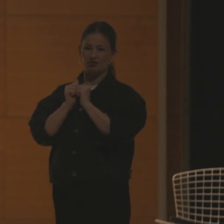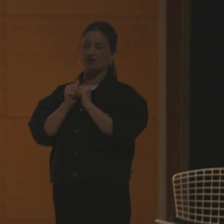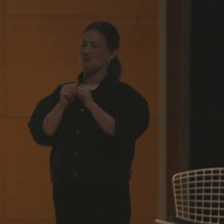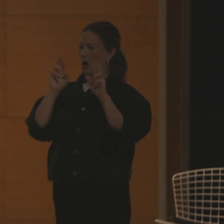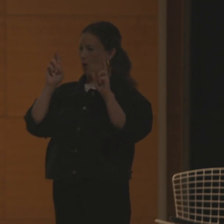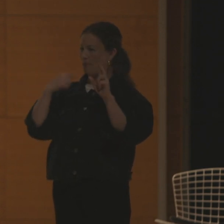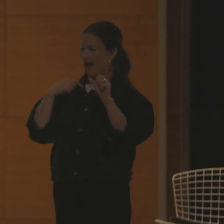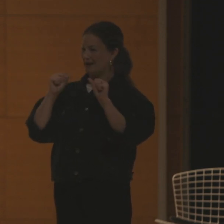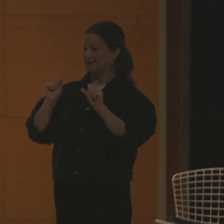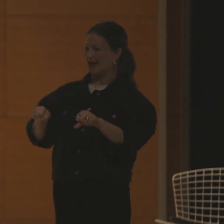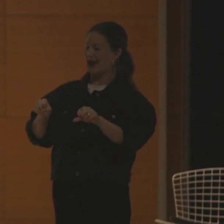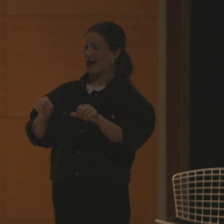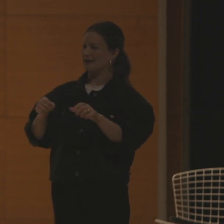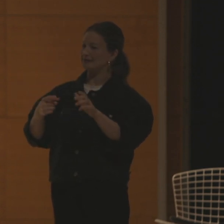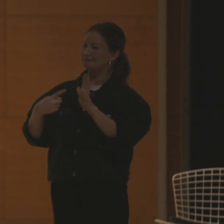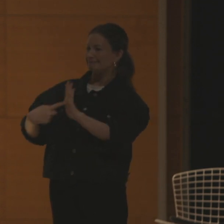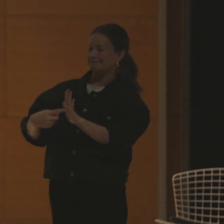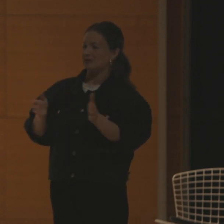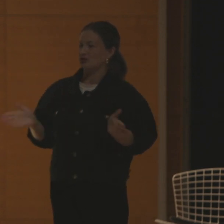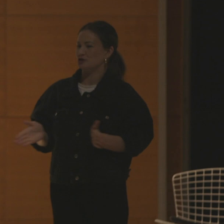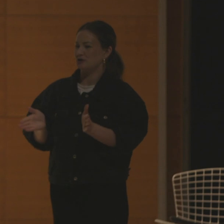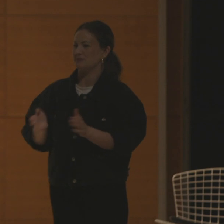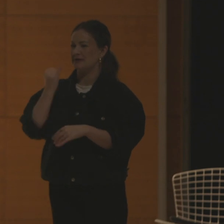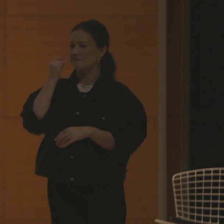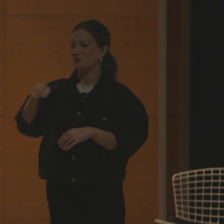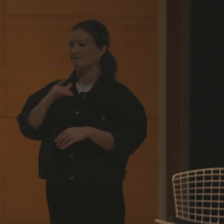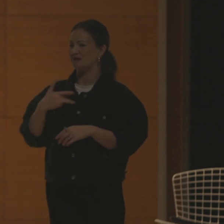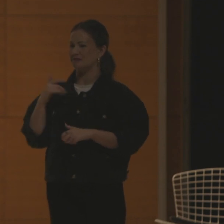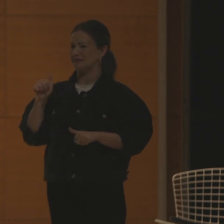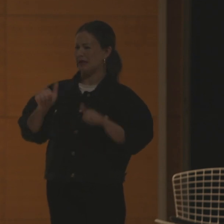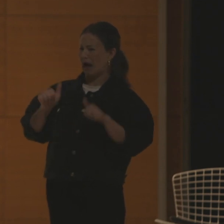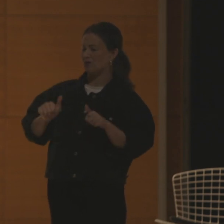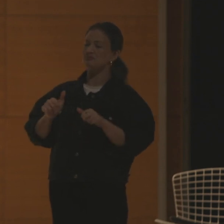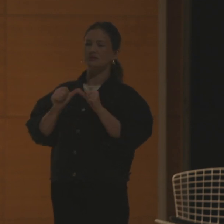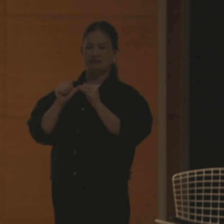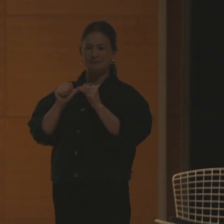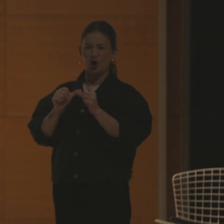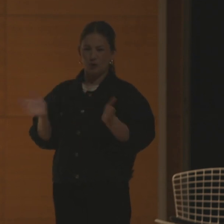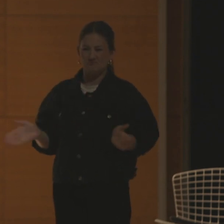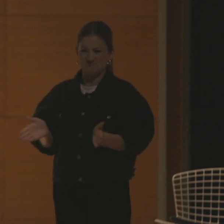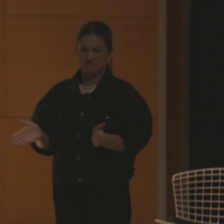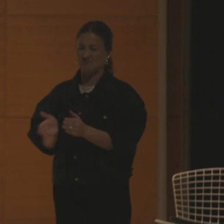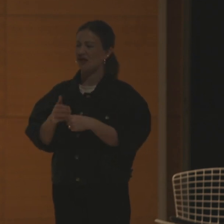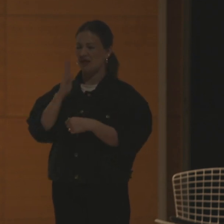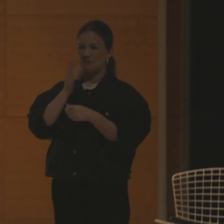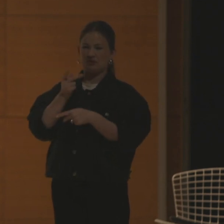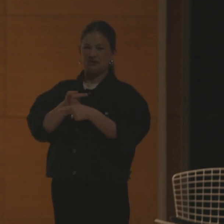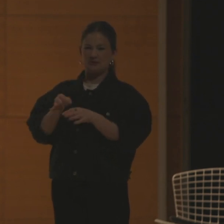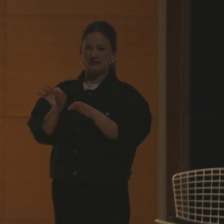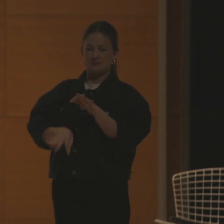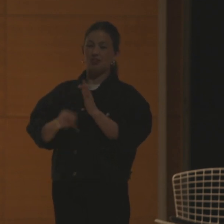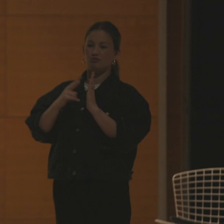I hope I can extend the same encouragement to anyone who might be doubting to keep going. I'm just gonna keep it simple and I'll read from